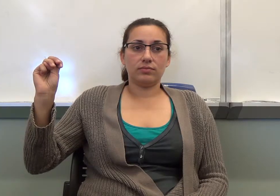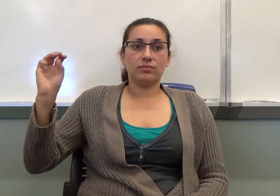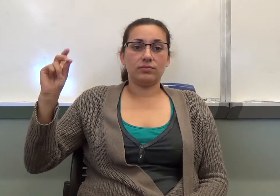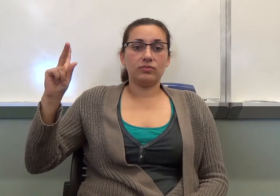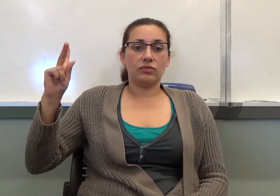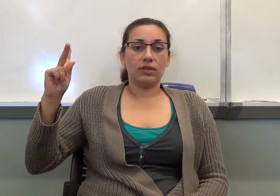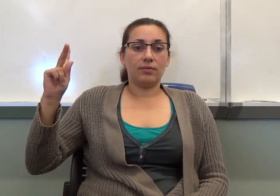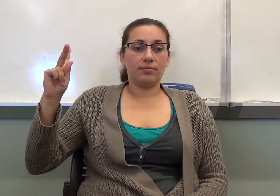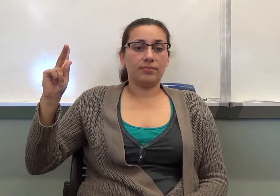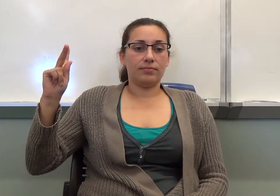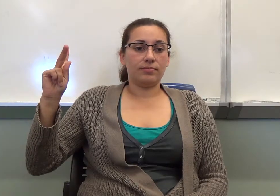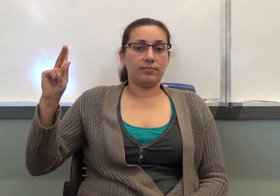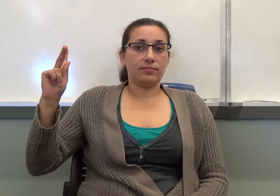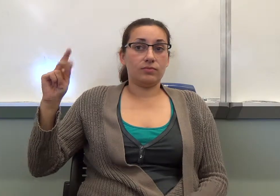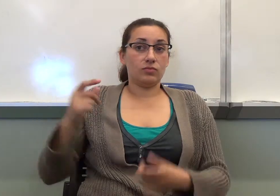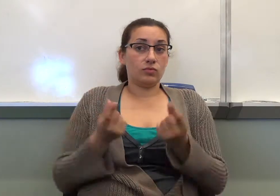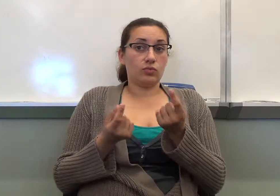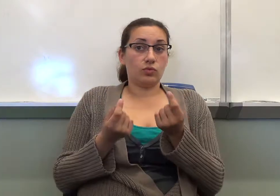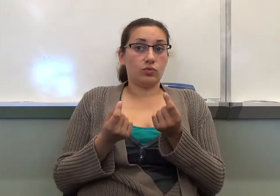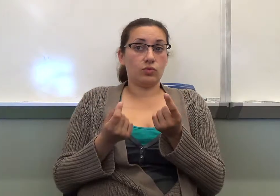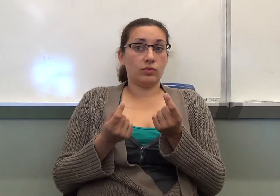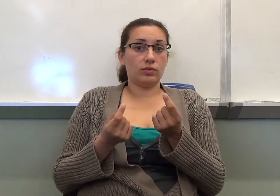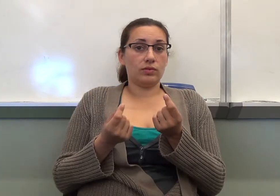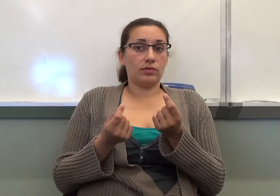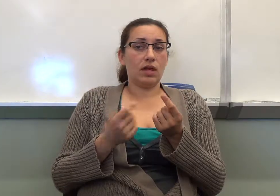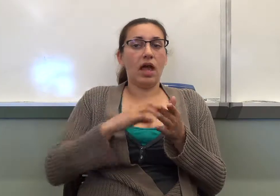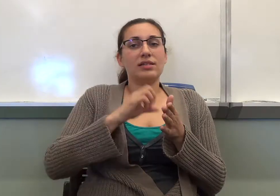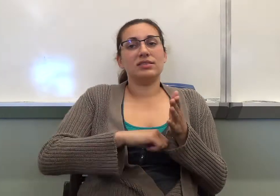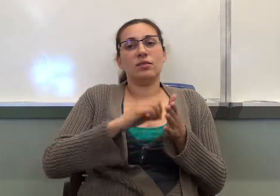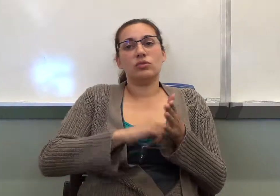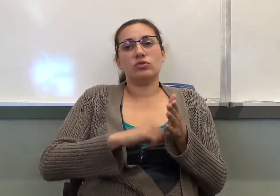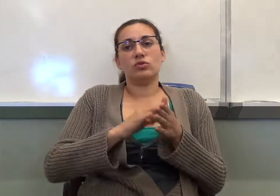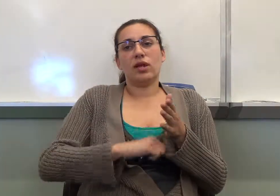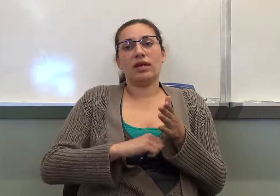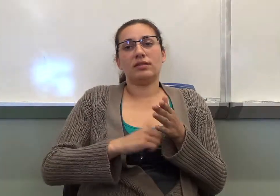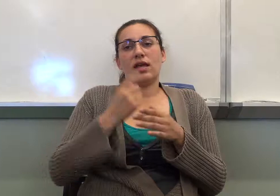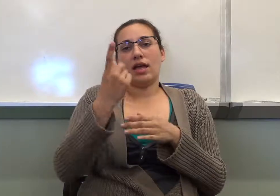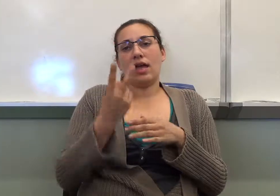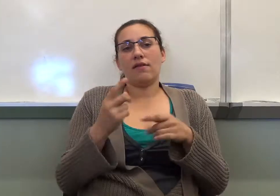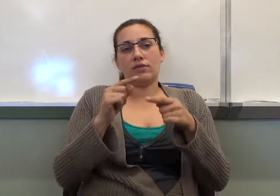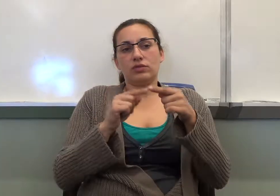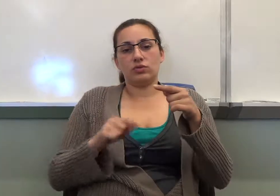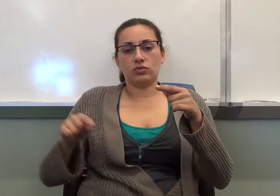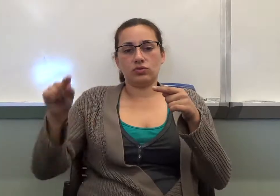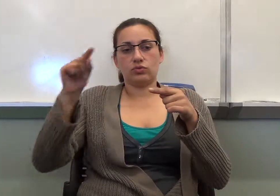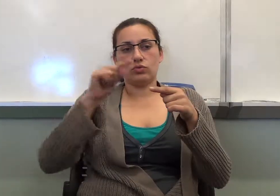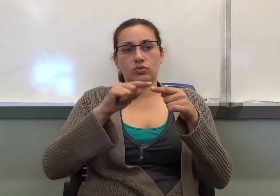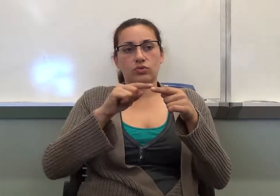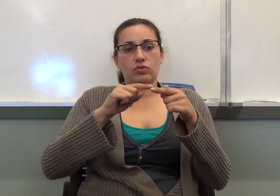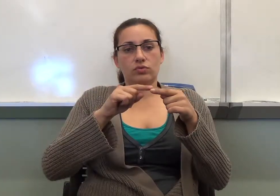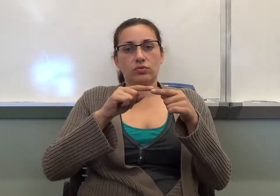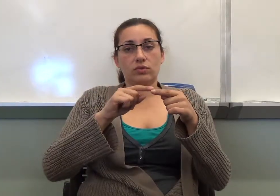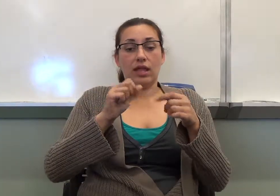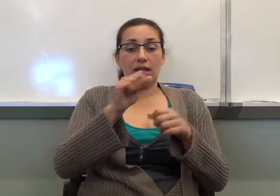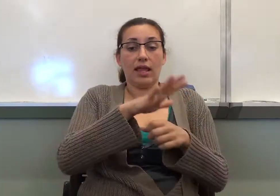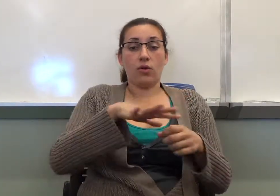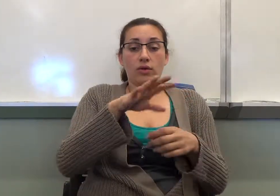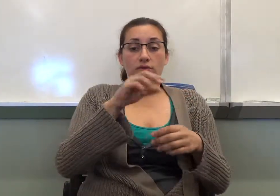Okay, now what we want to do is subtract the area of a semicircle. Well, the area of a circle is pi r